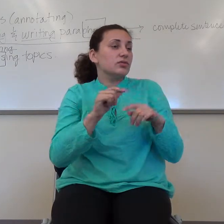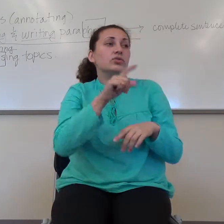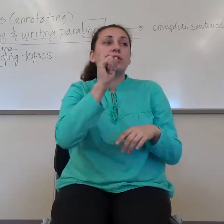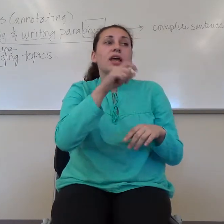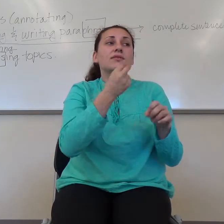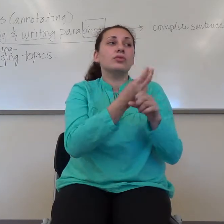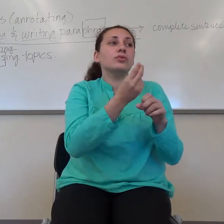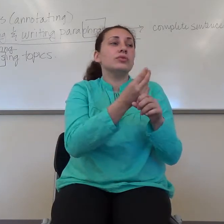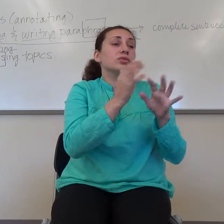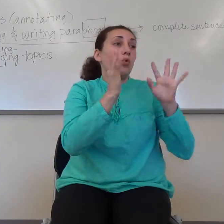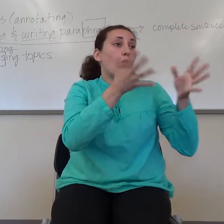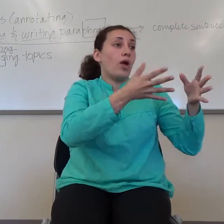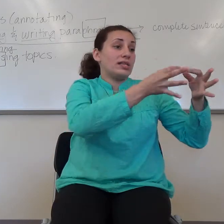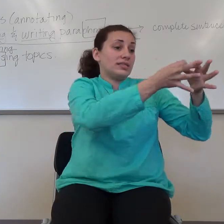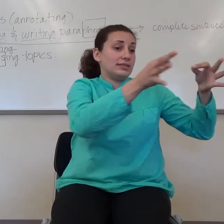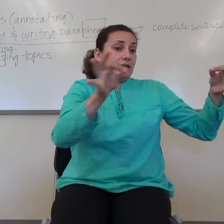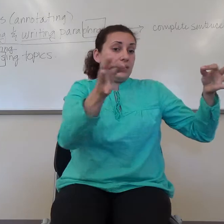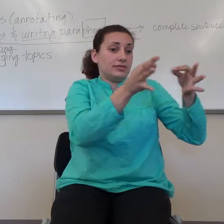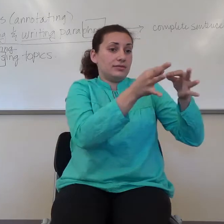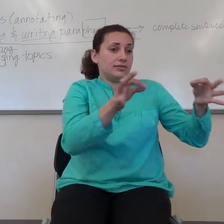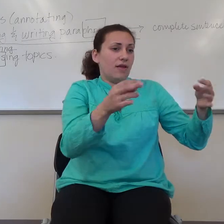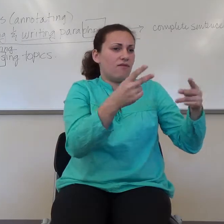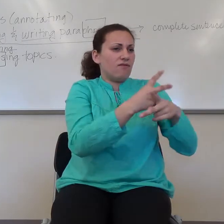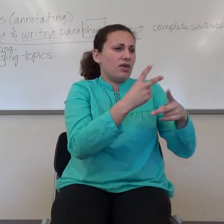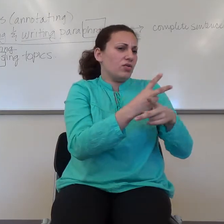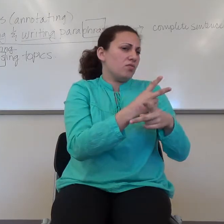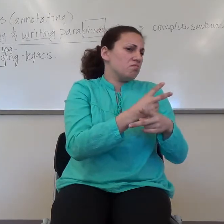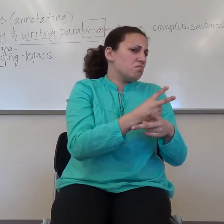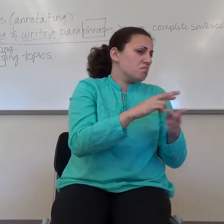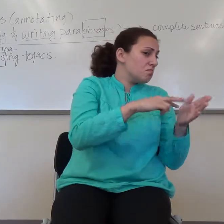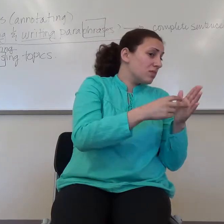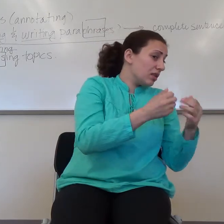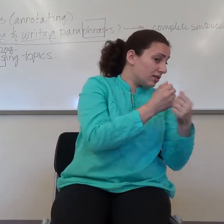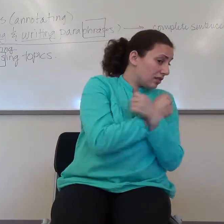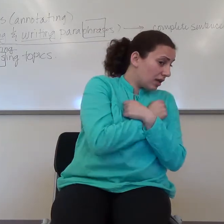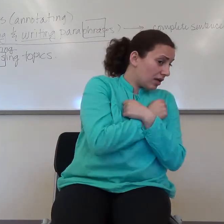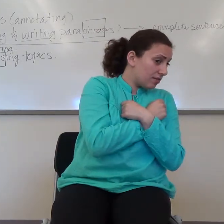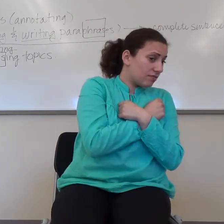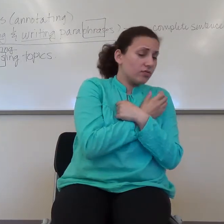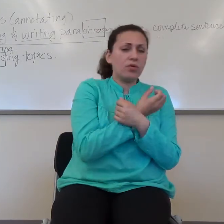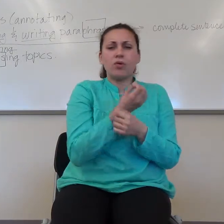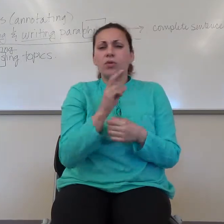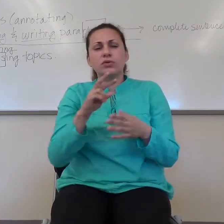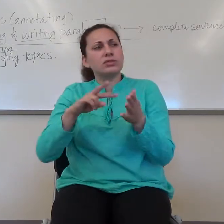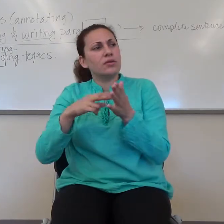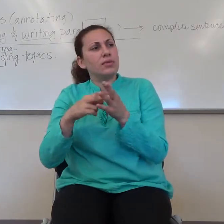the sentence to figure out whether it means love or whether it means just friendliness.